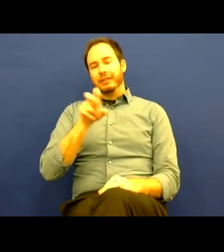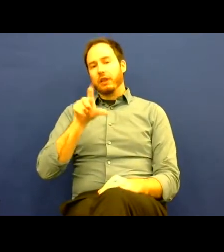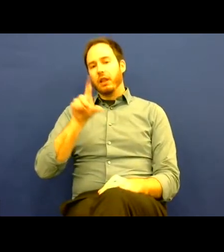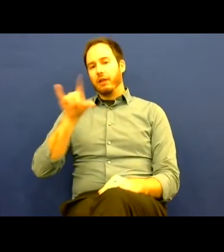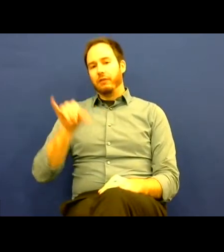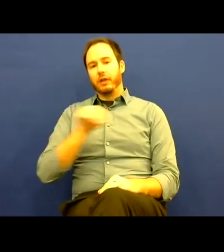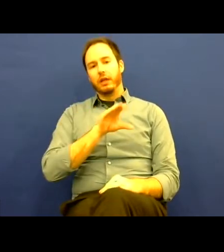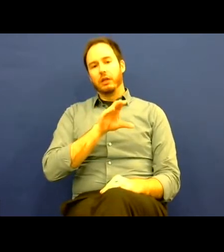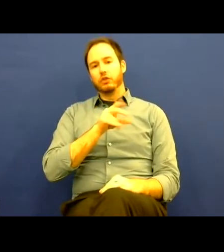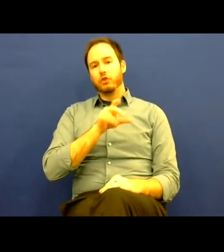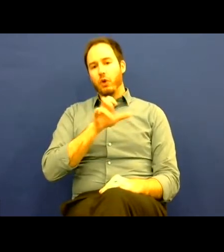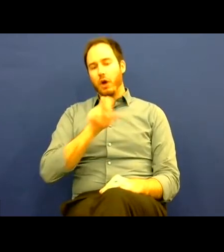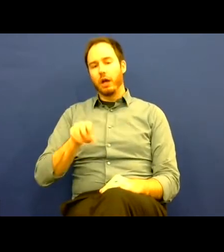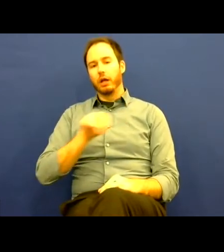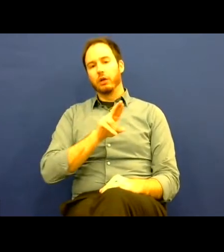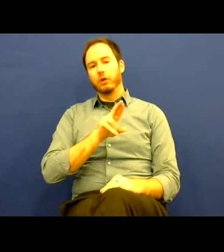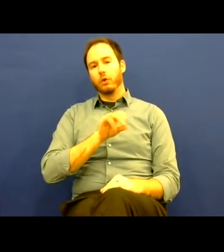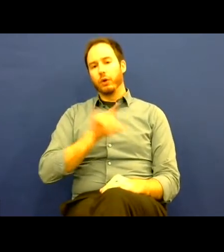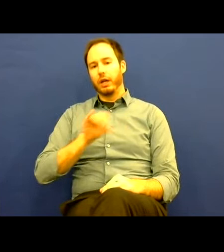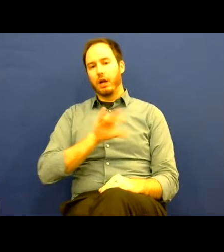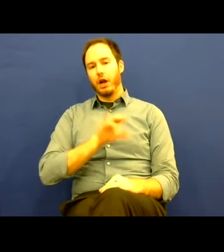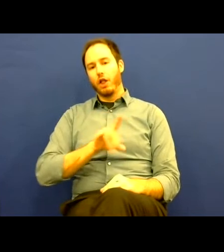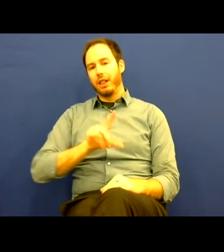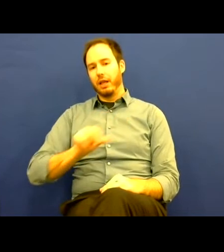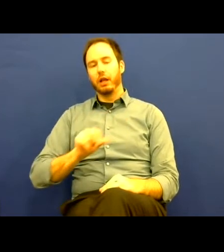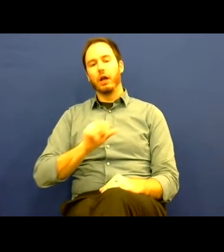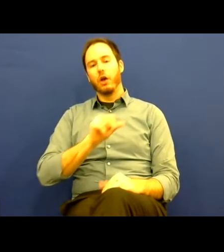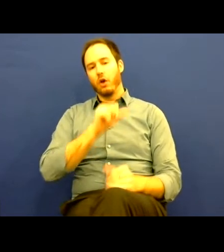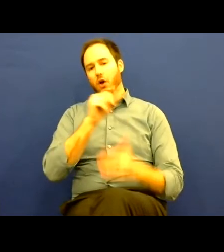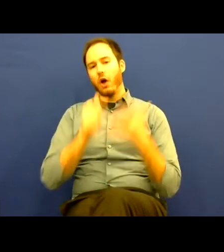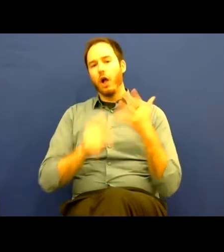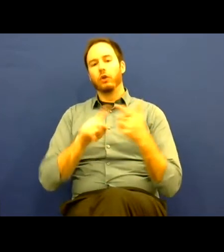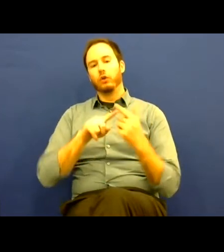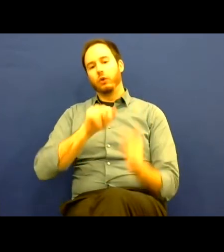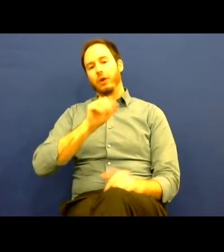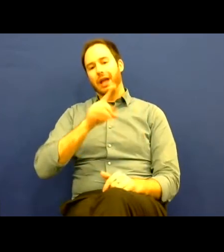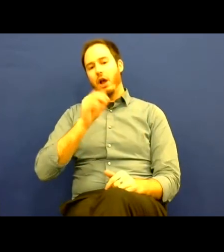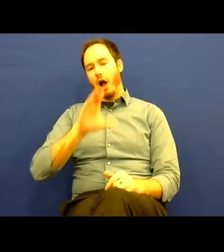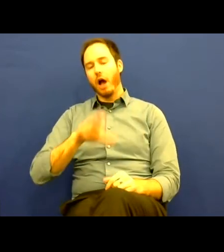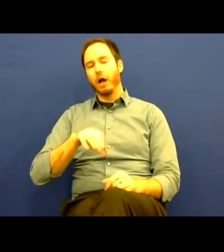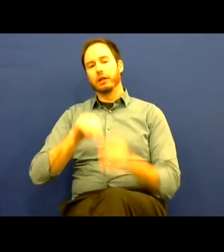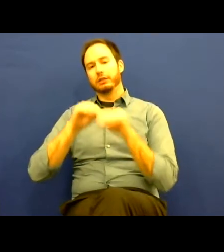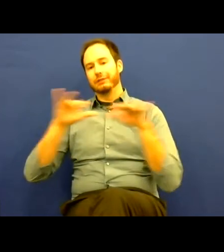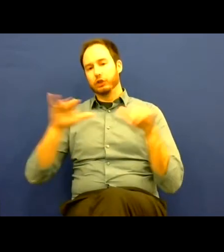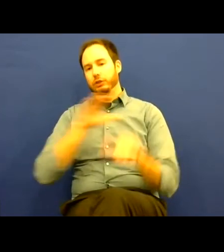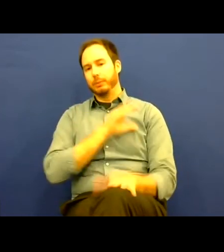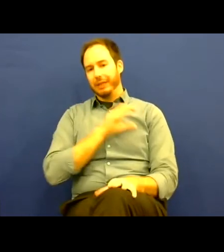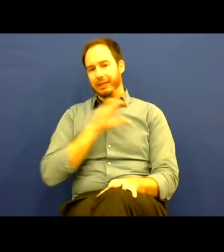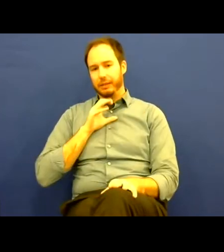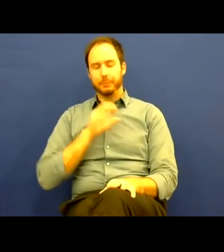and appoint Loreni Motomorla and Carolina Estrada to the Ad hoc Diversity Committee. Second.